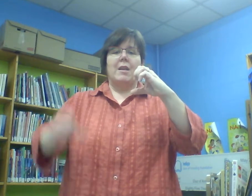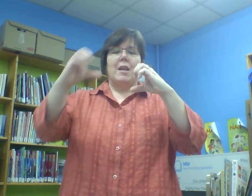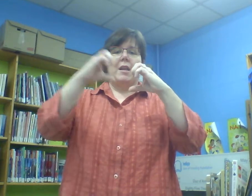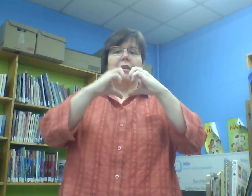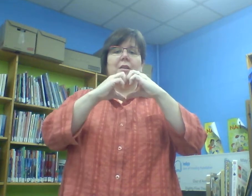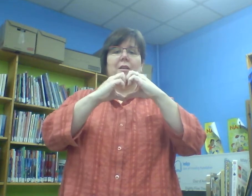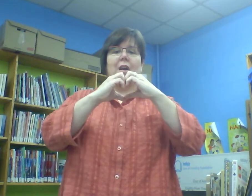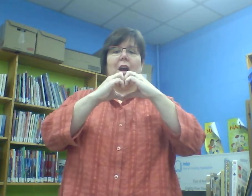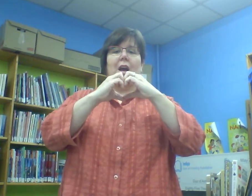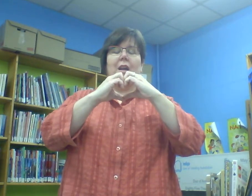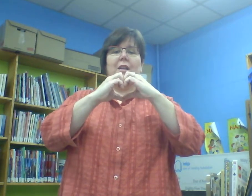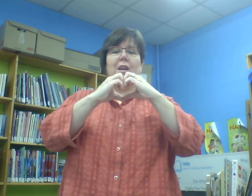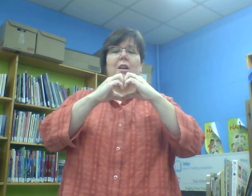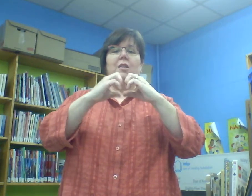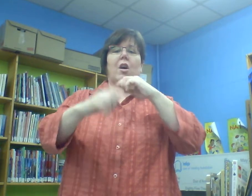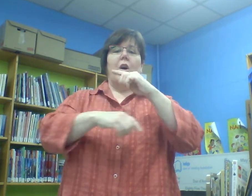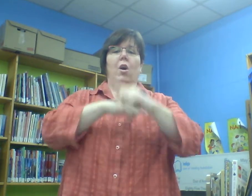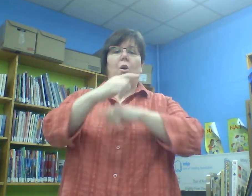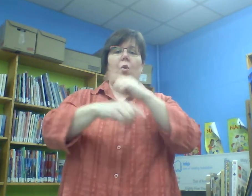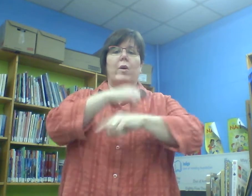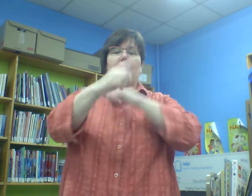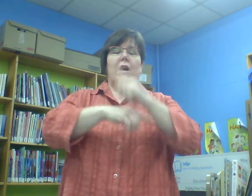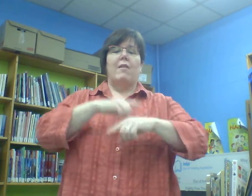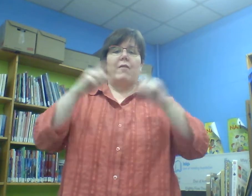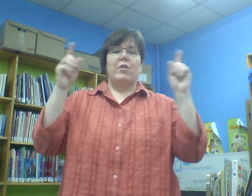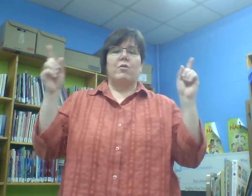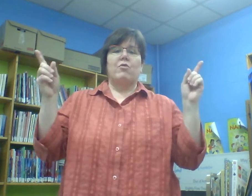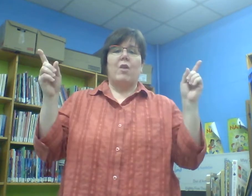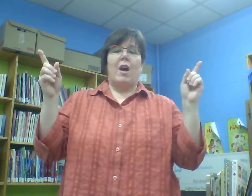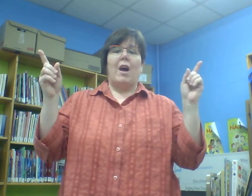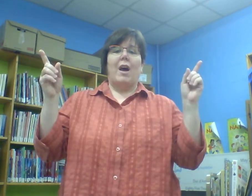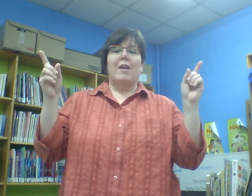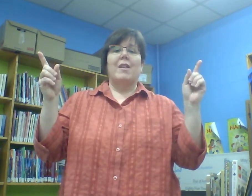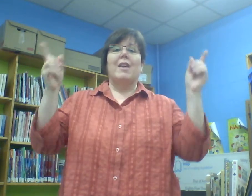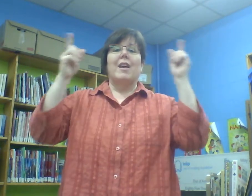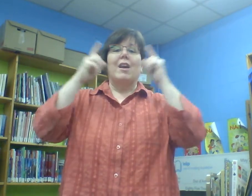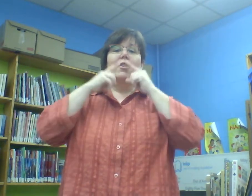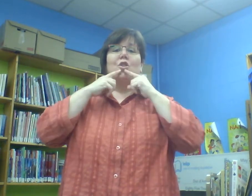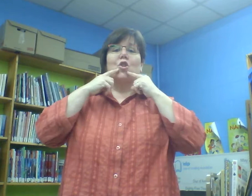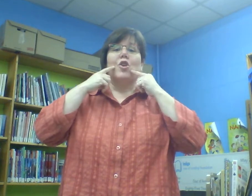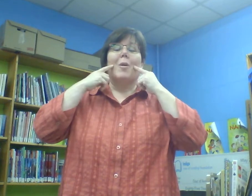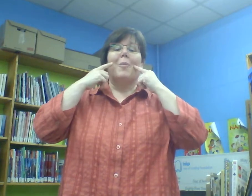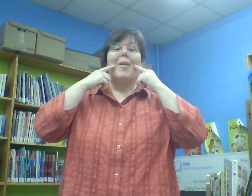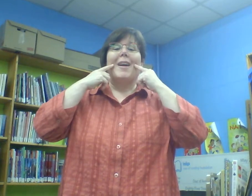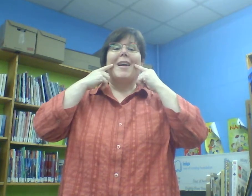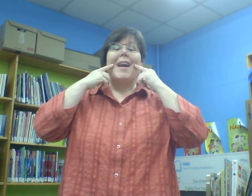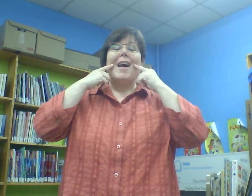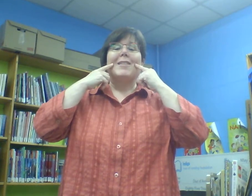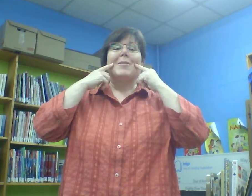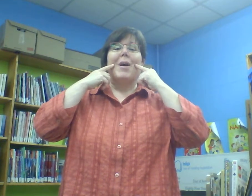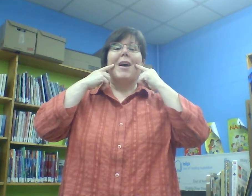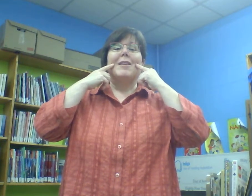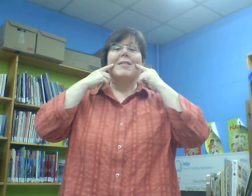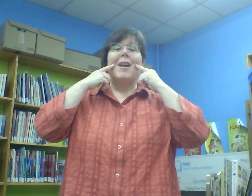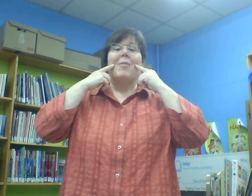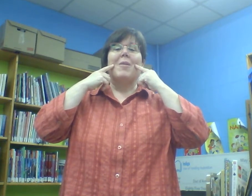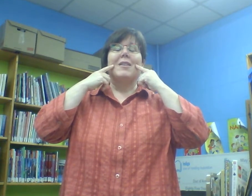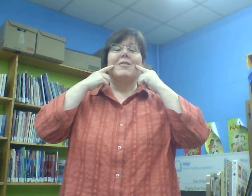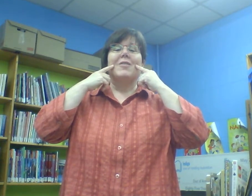Kindness, kindness, oh, whenever you try this, you could bring a smile to someone's